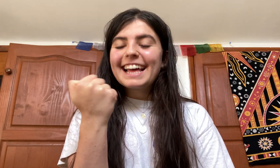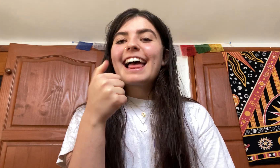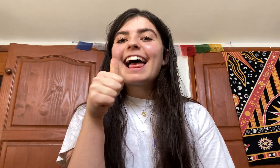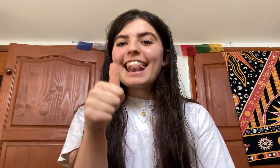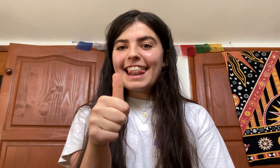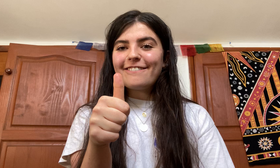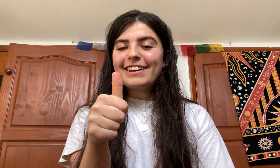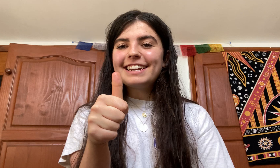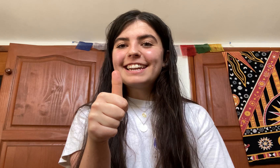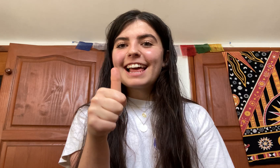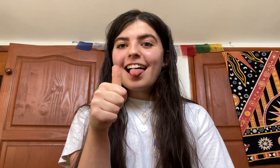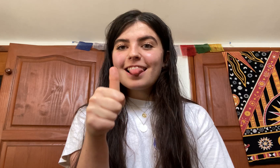11,